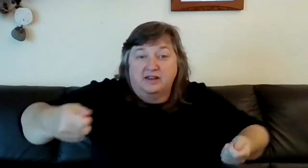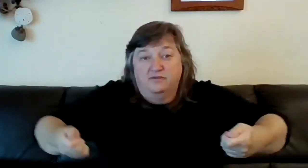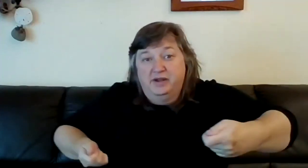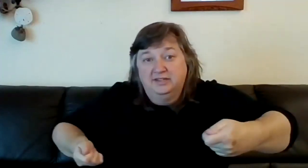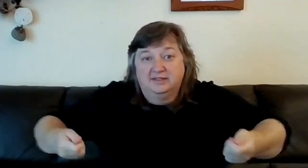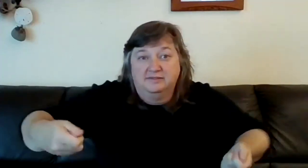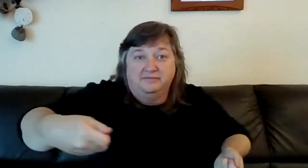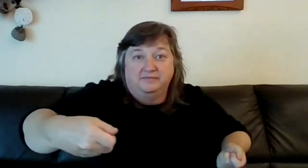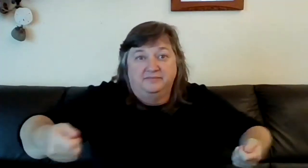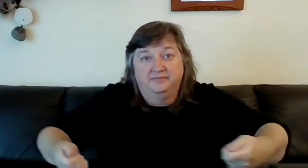for bus.